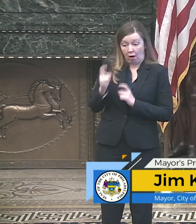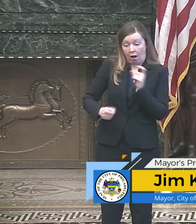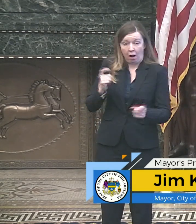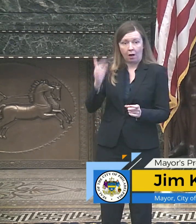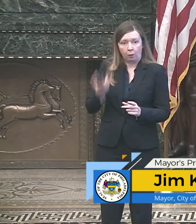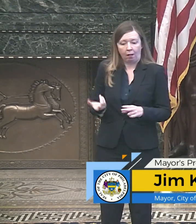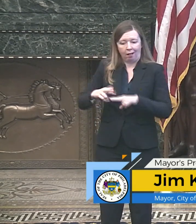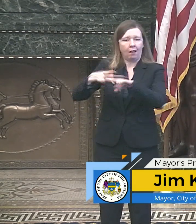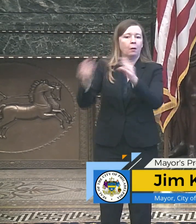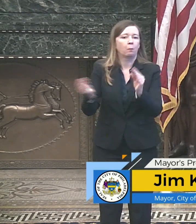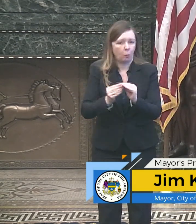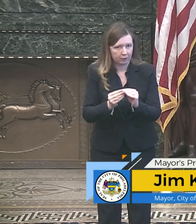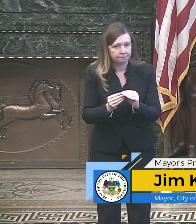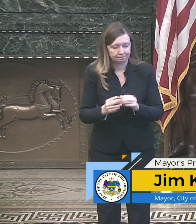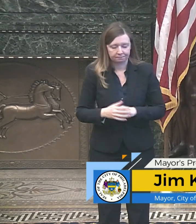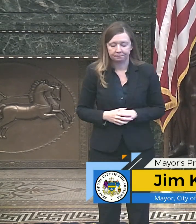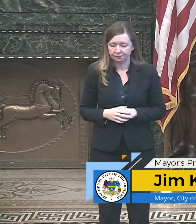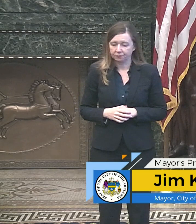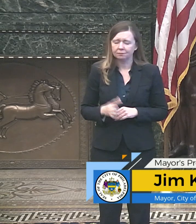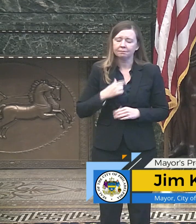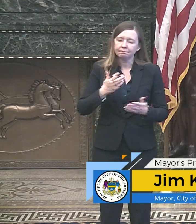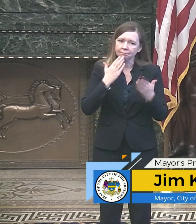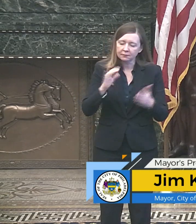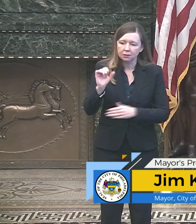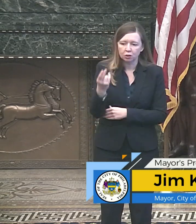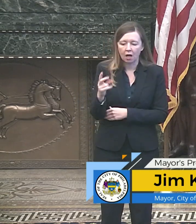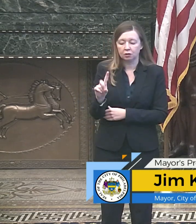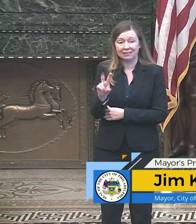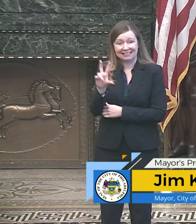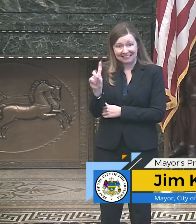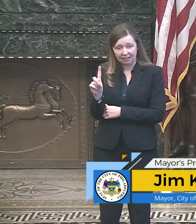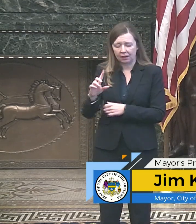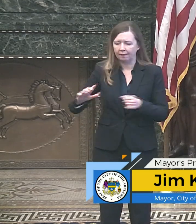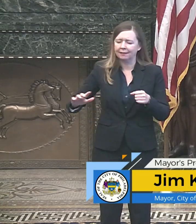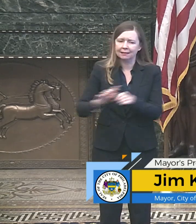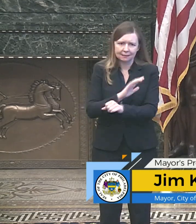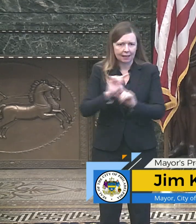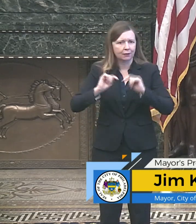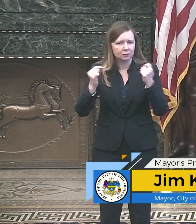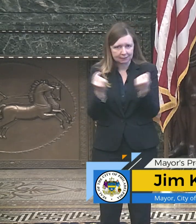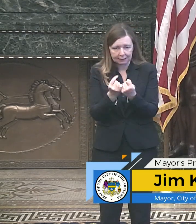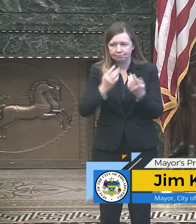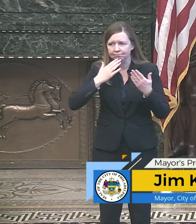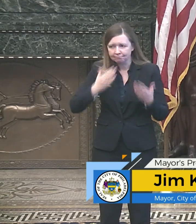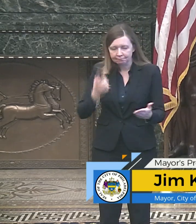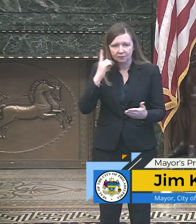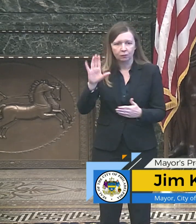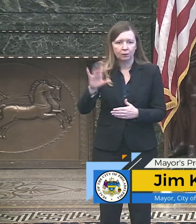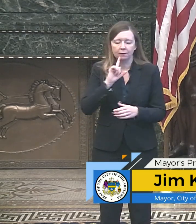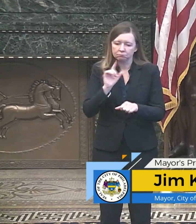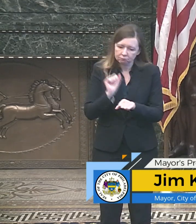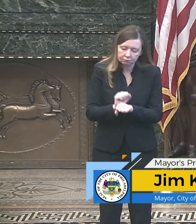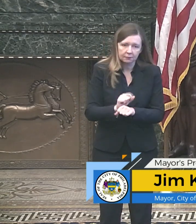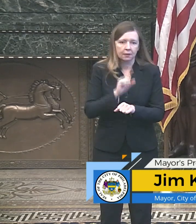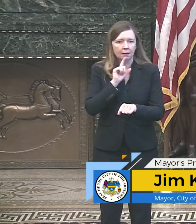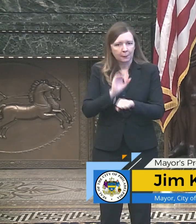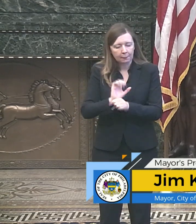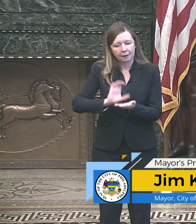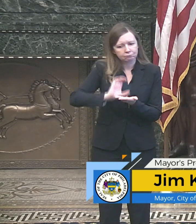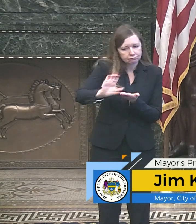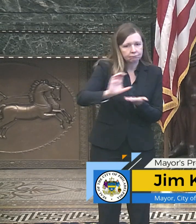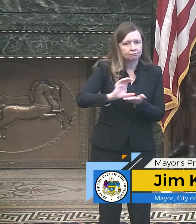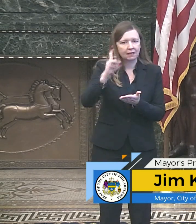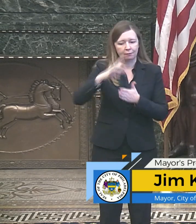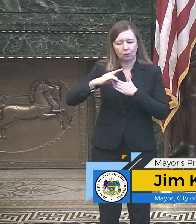residents in this critical time of need. I thank Josh, David, and the entire Sixers organization for their tremendous commitment and for